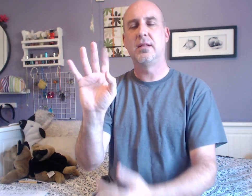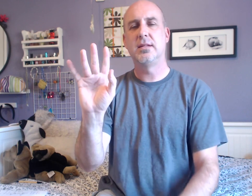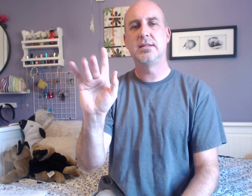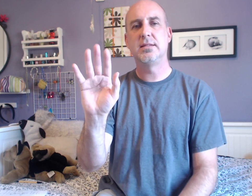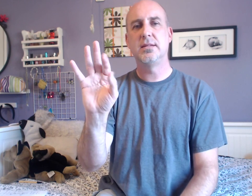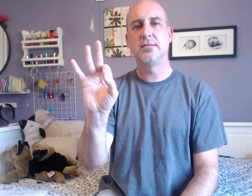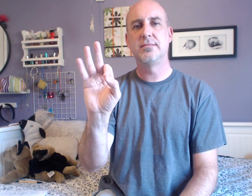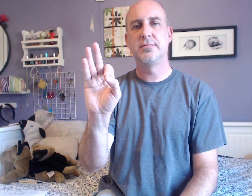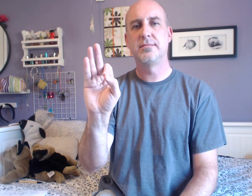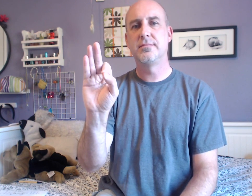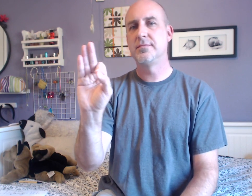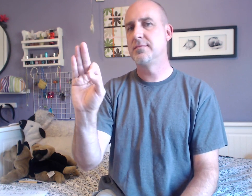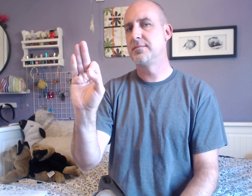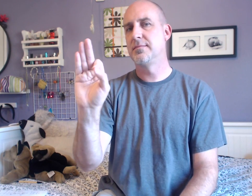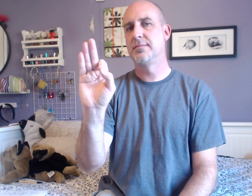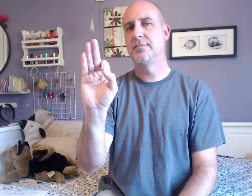let's see,